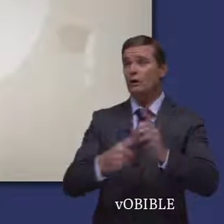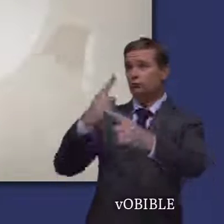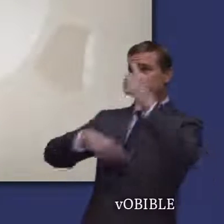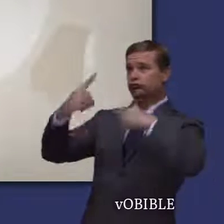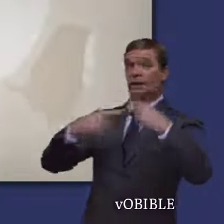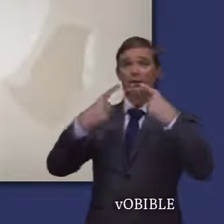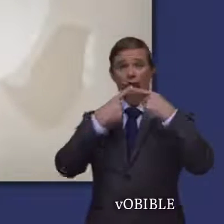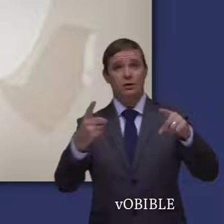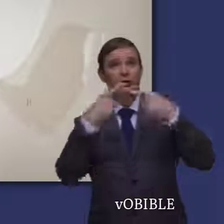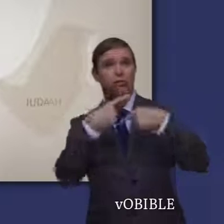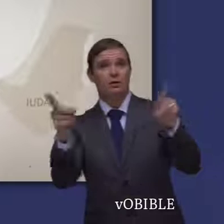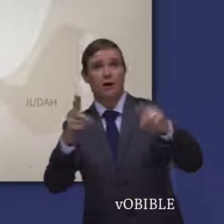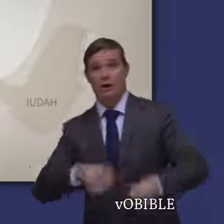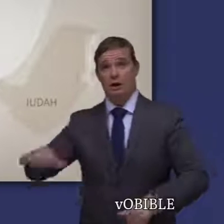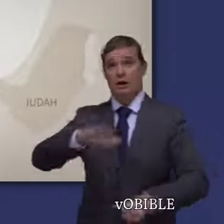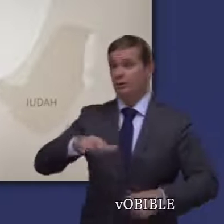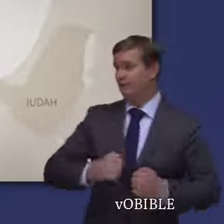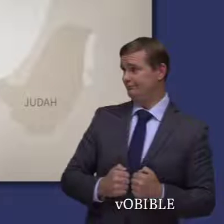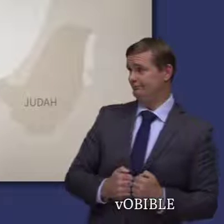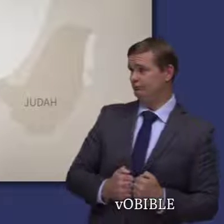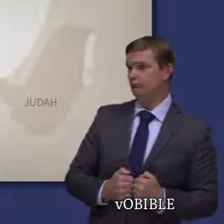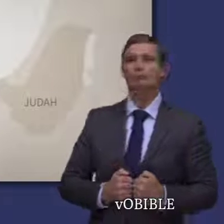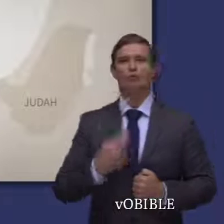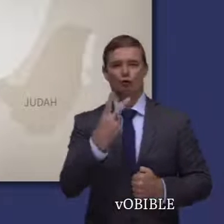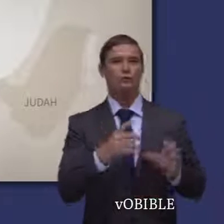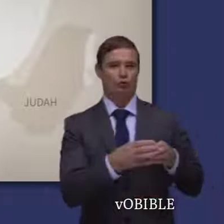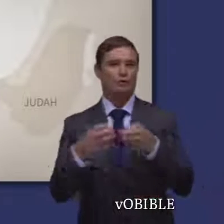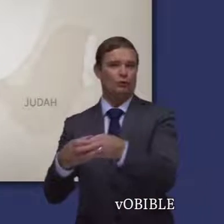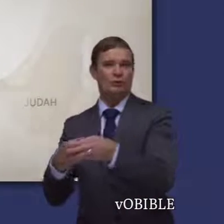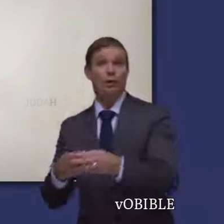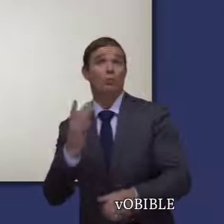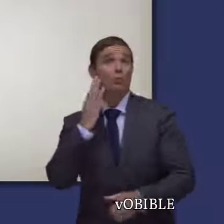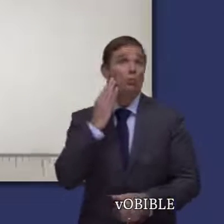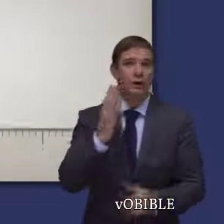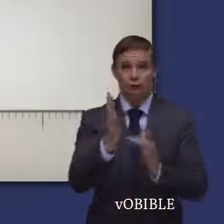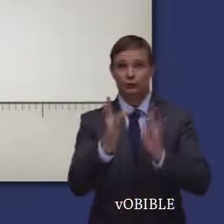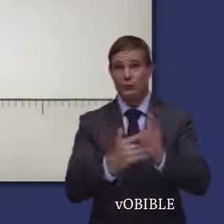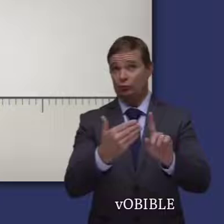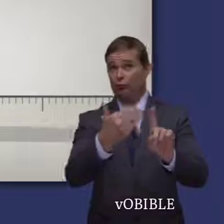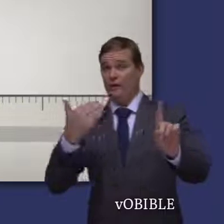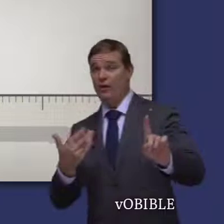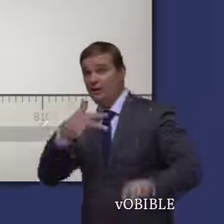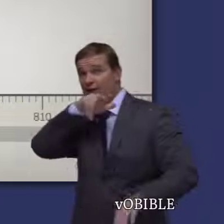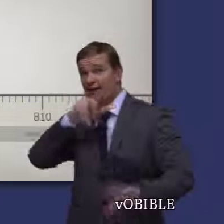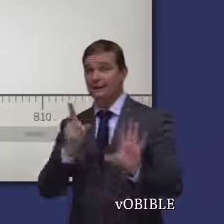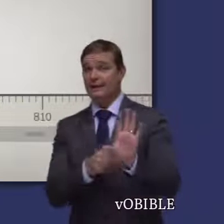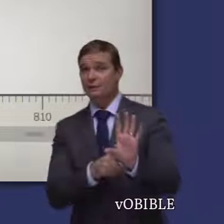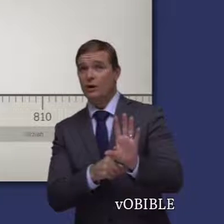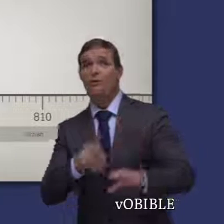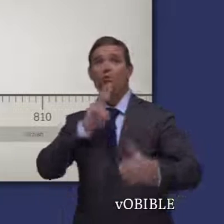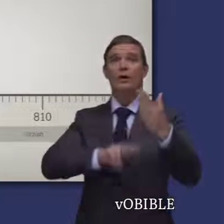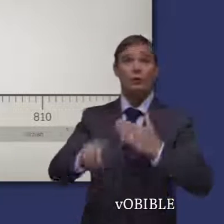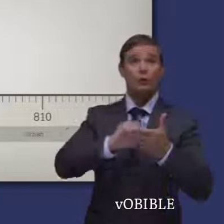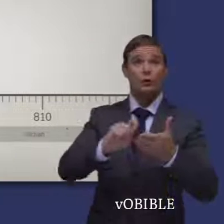Joel prophesied to the two-tribe kingdom of Judah during the 9th century BCE, and he appears to have recorded his prophecies